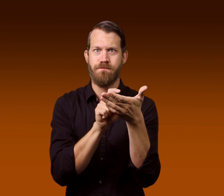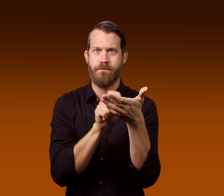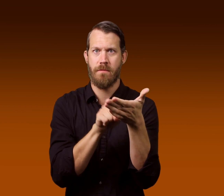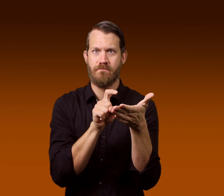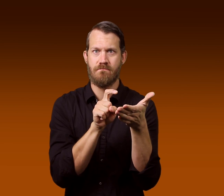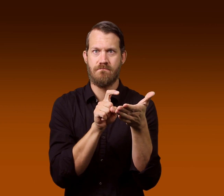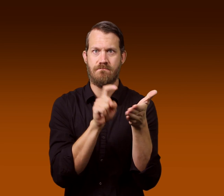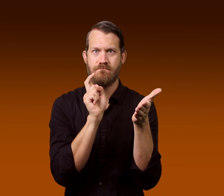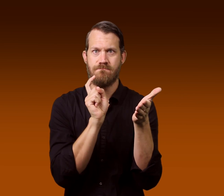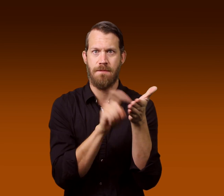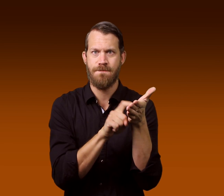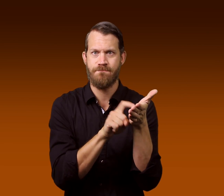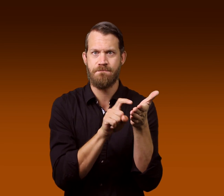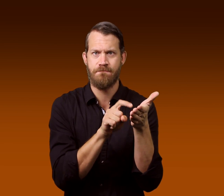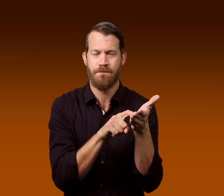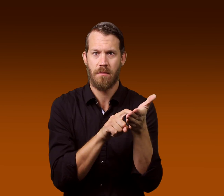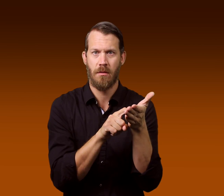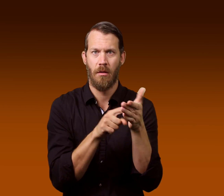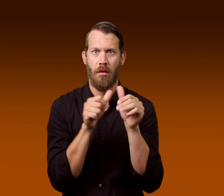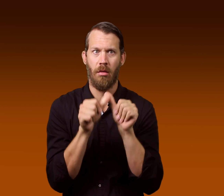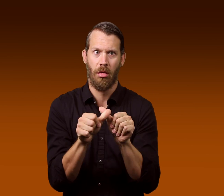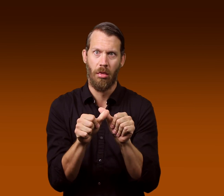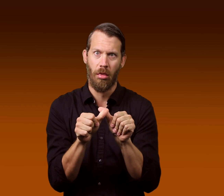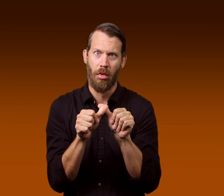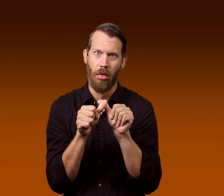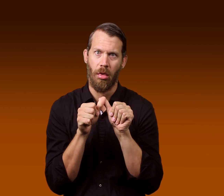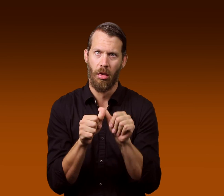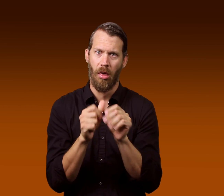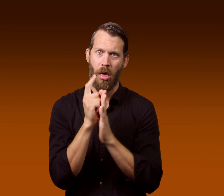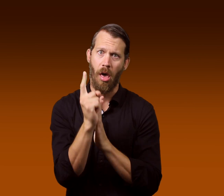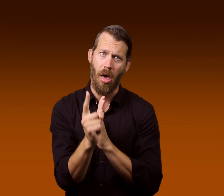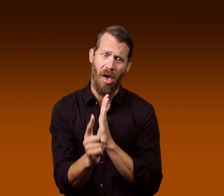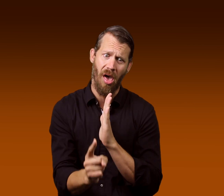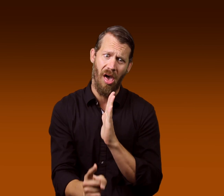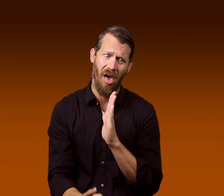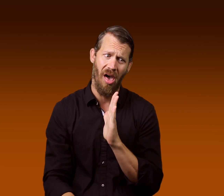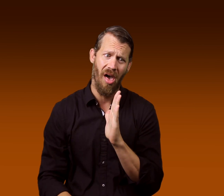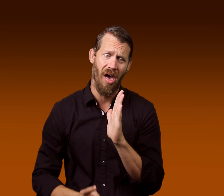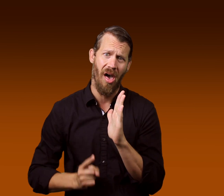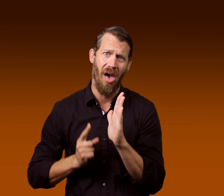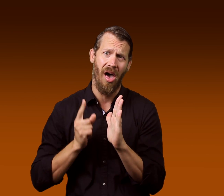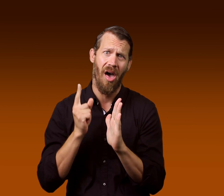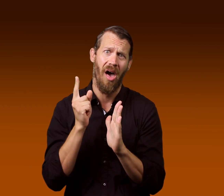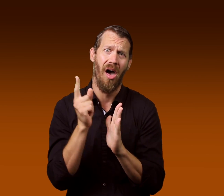out. As she lay in bed, listening to the broom